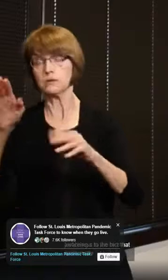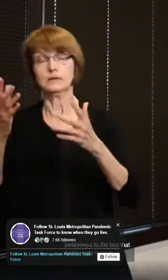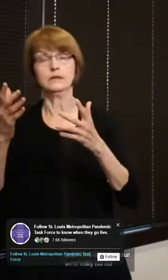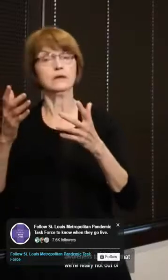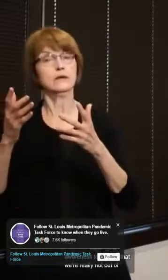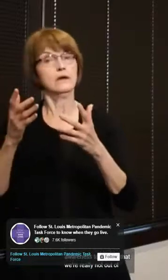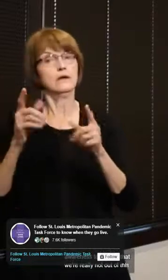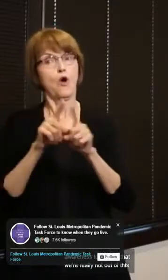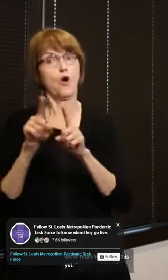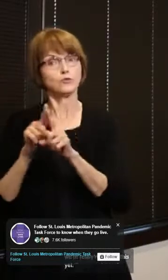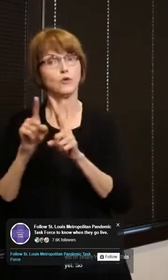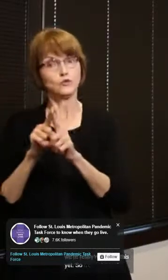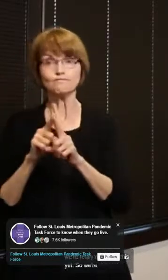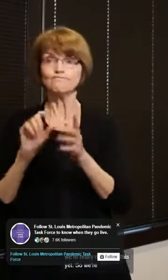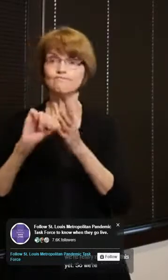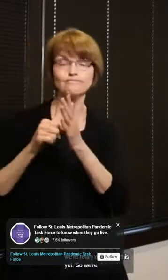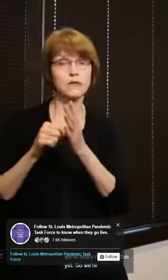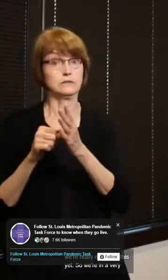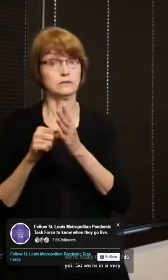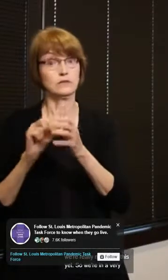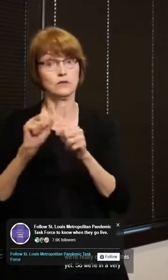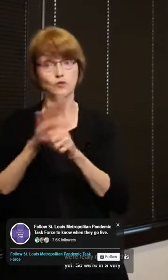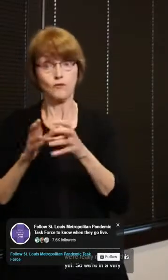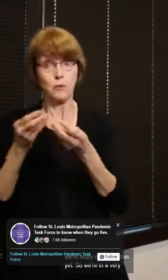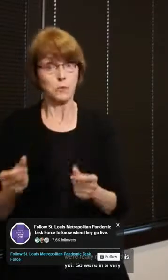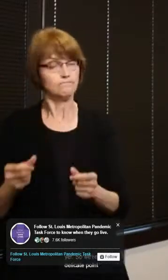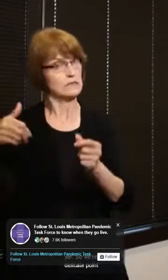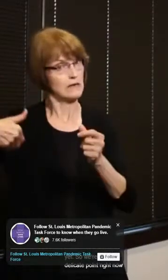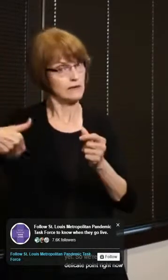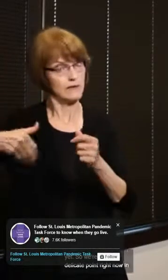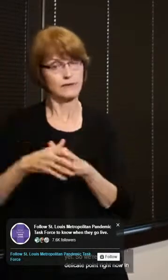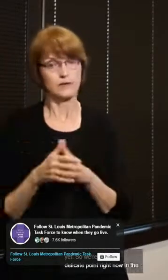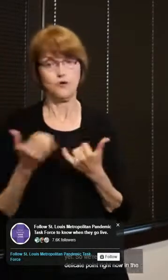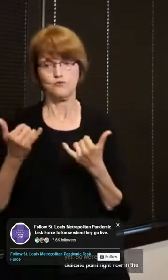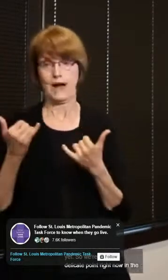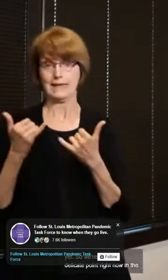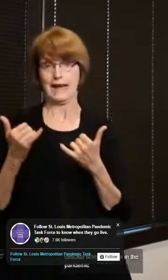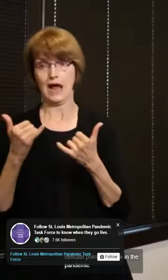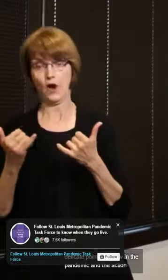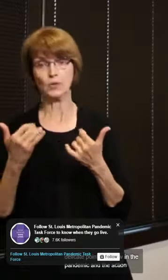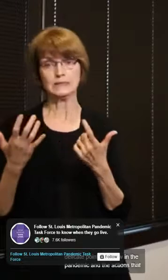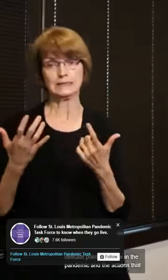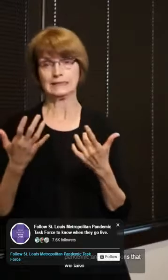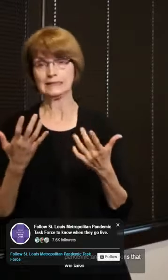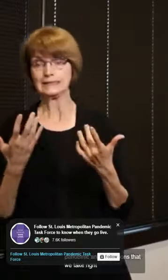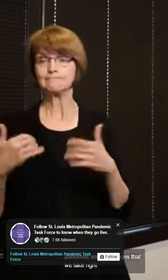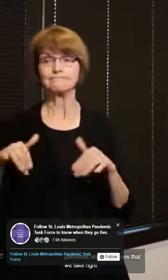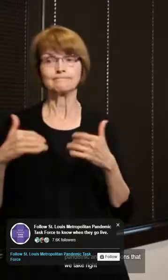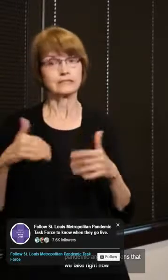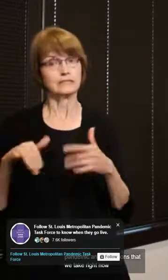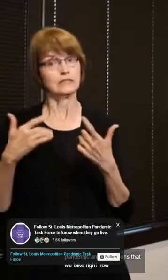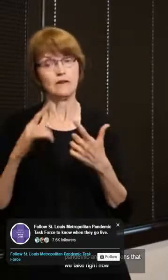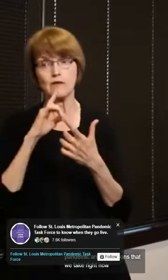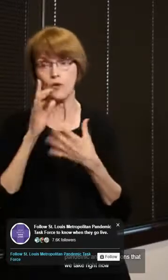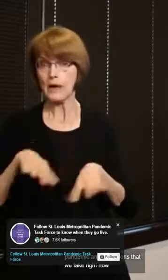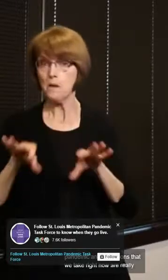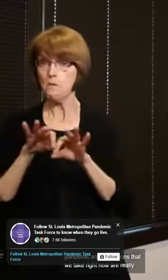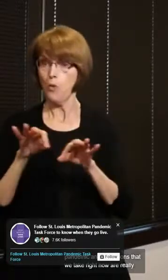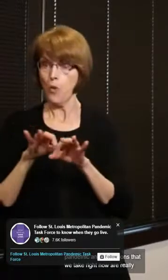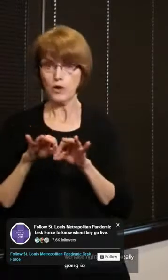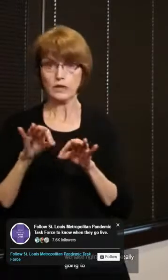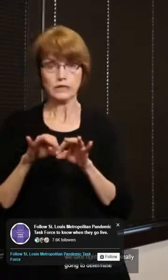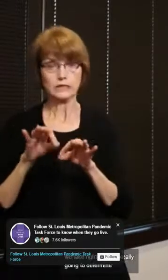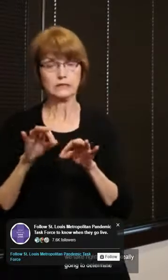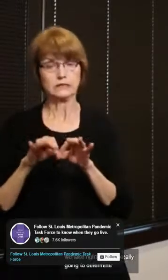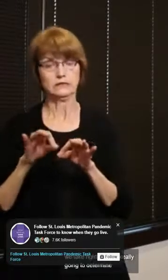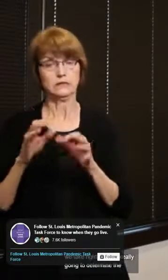of this yet. So we're at a very delicate point right now in the pandemic, and the actions that we take right now are really going to determine